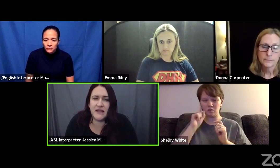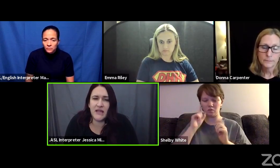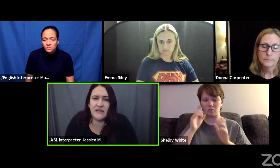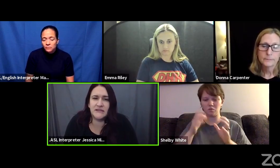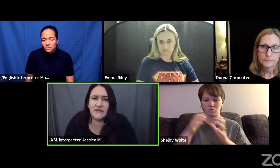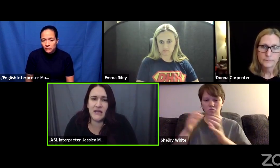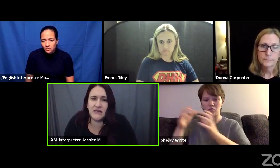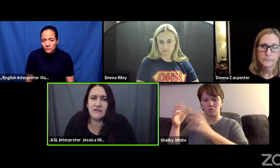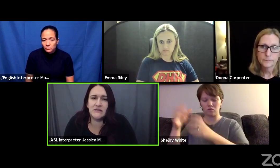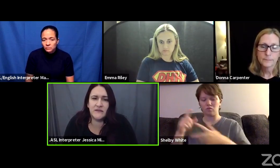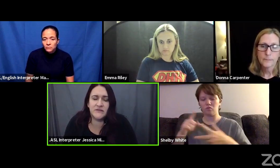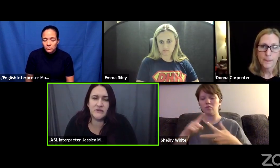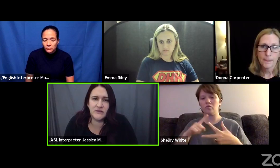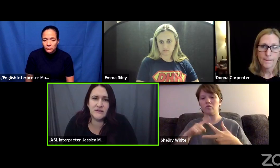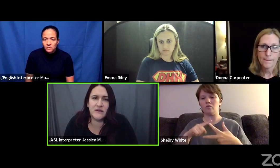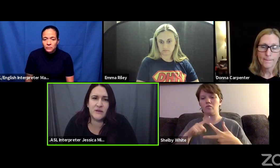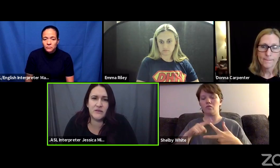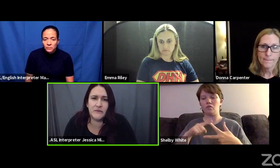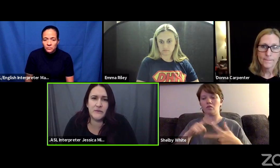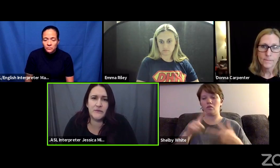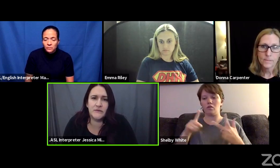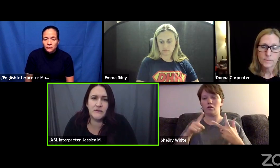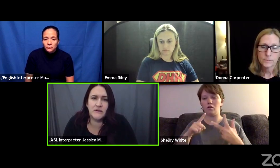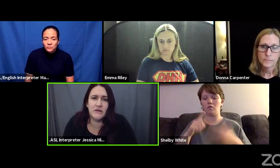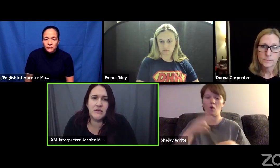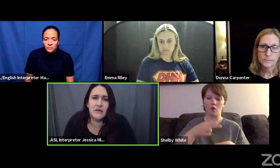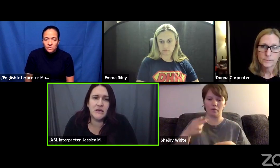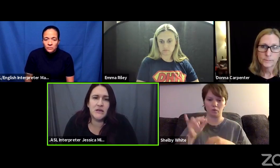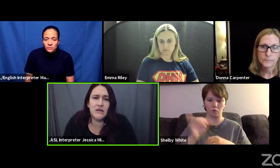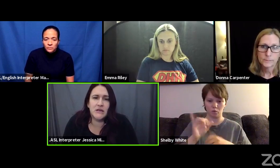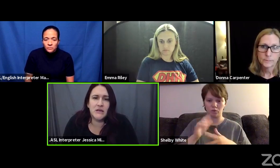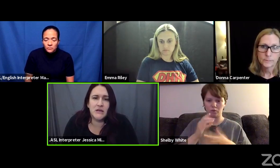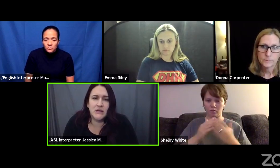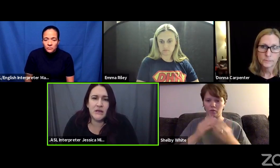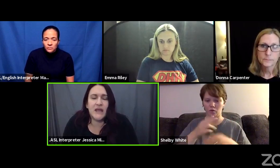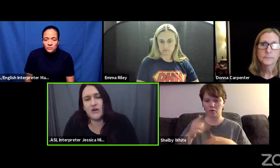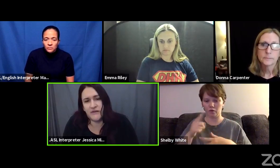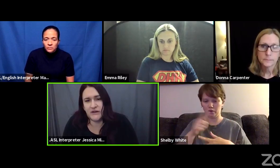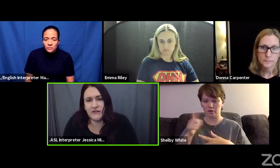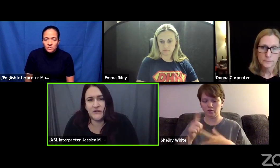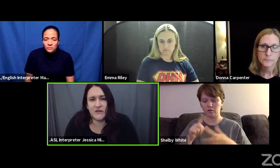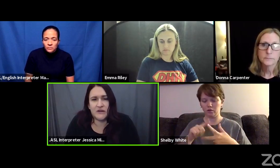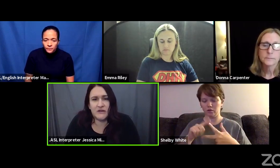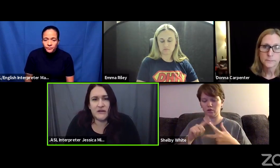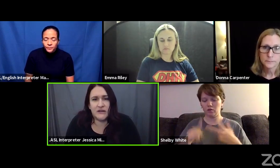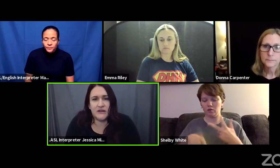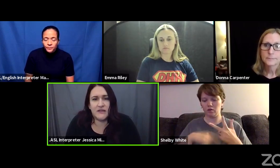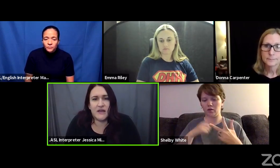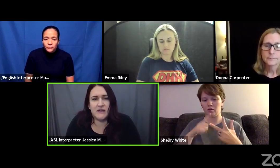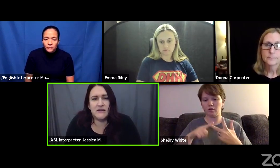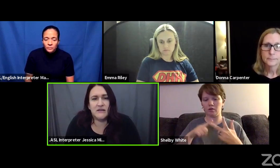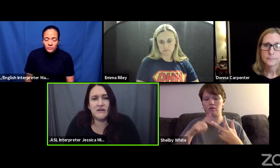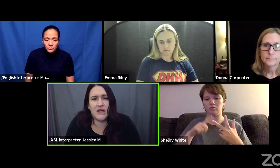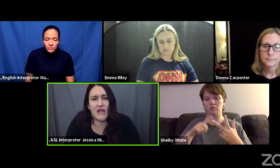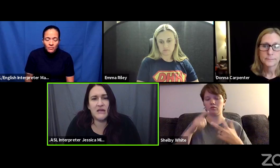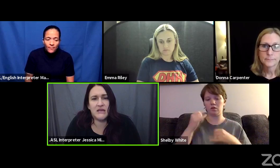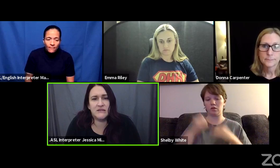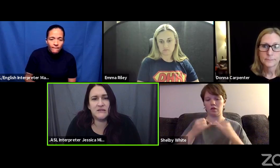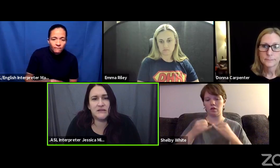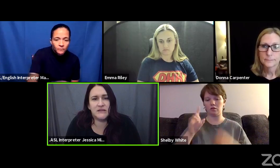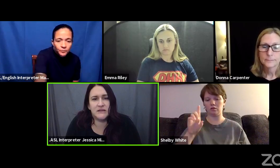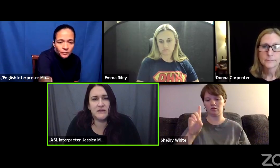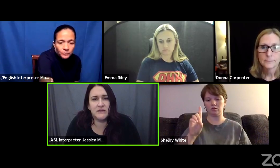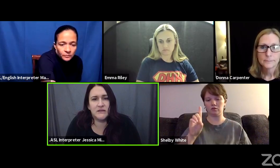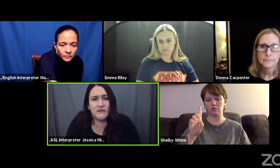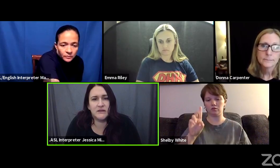there was maybe like 8 to 10 deaf students that went through. And hard of hearing too, I'm counting hard of hearing in that.